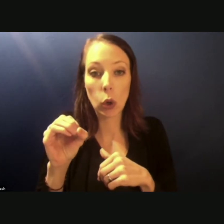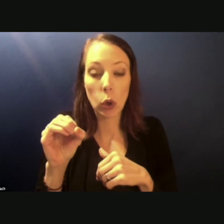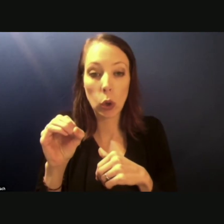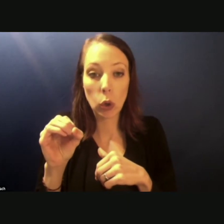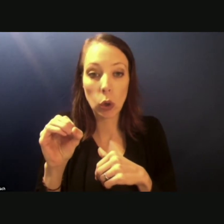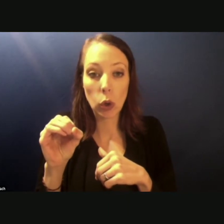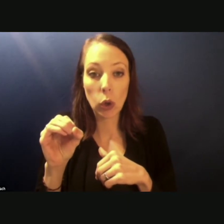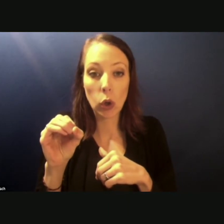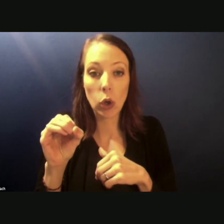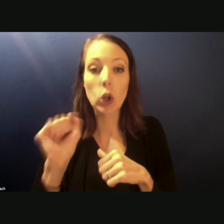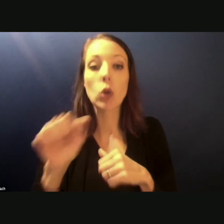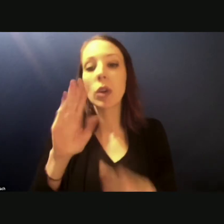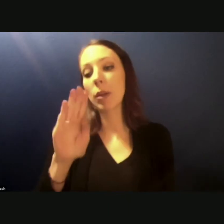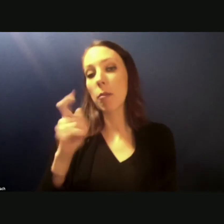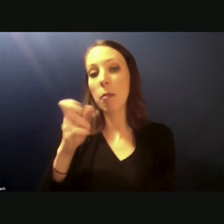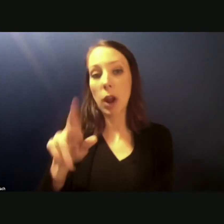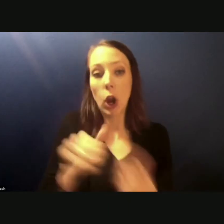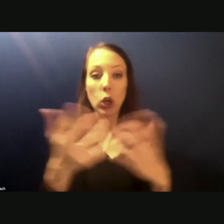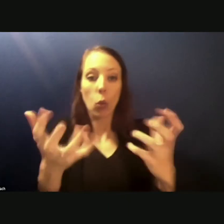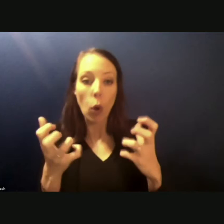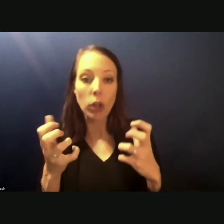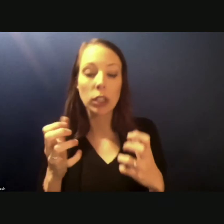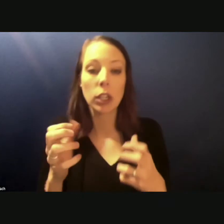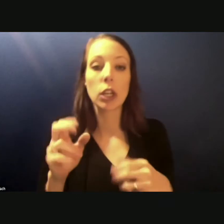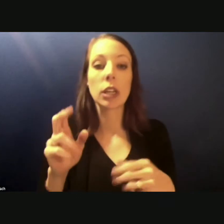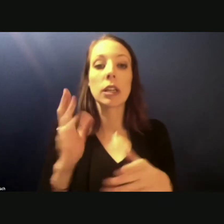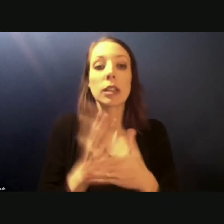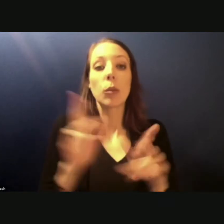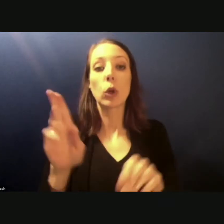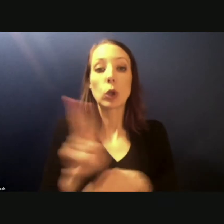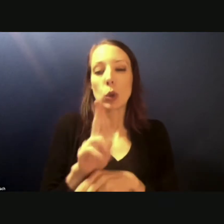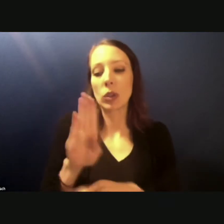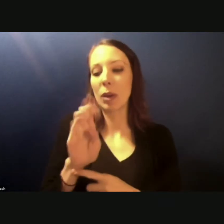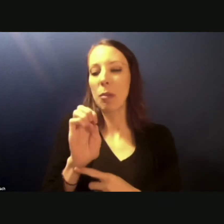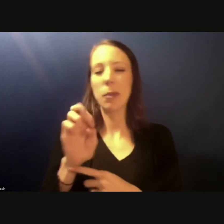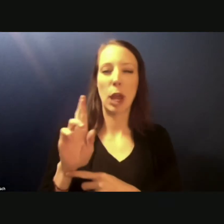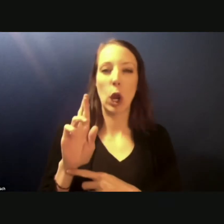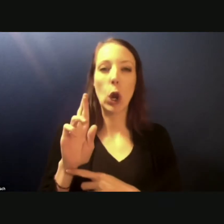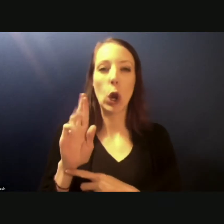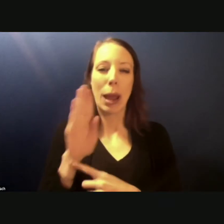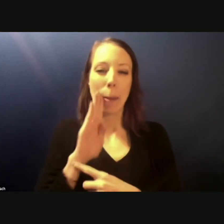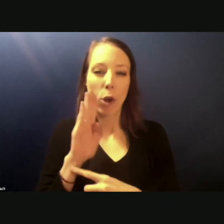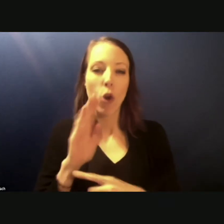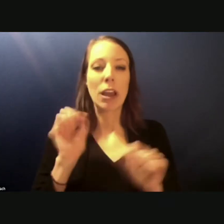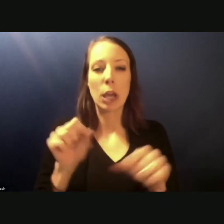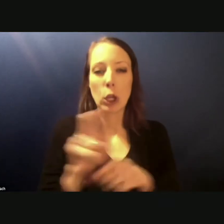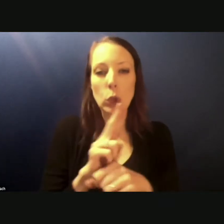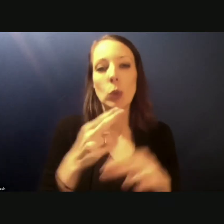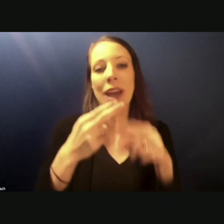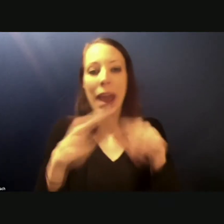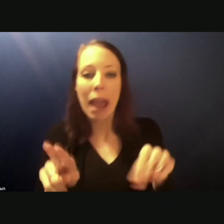you can batter them up with like some people do like a beer type of batter. You can use your egg batter, and the recipe I use like an egg and milk